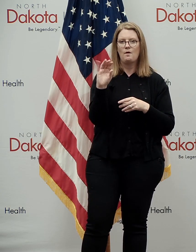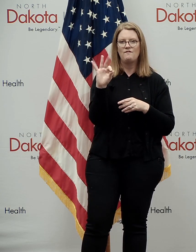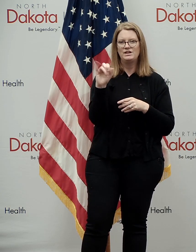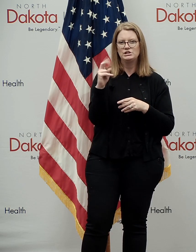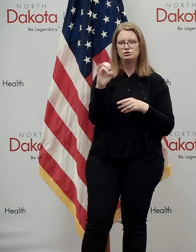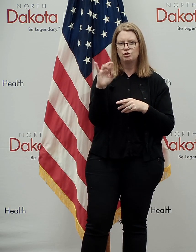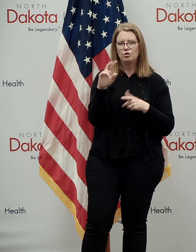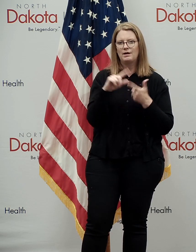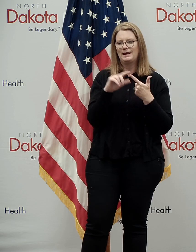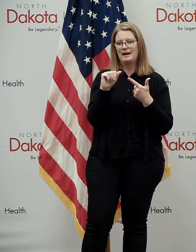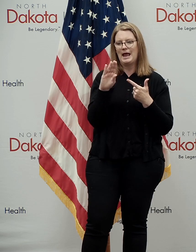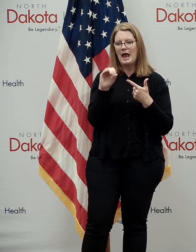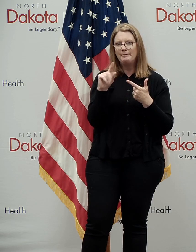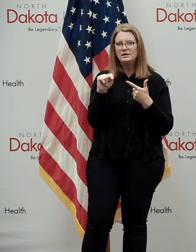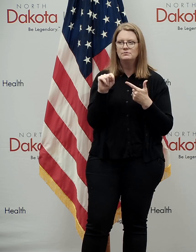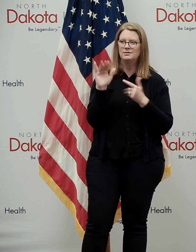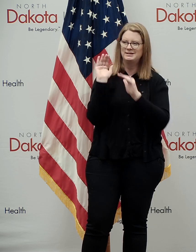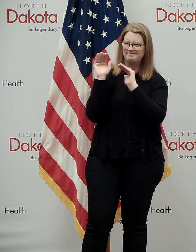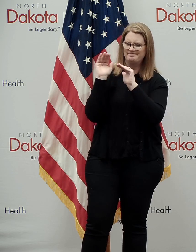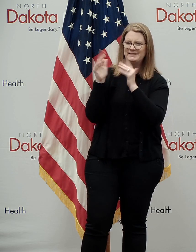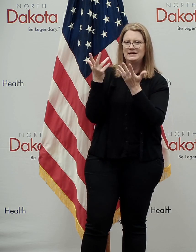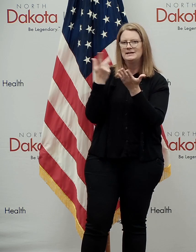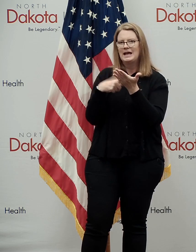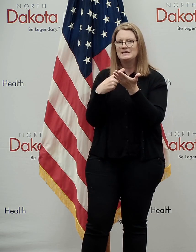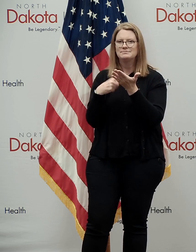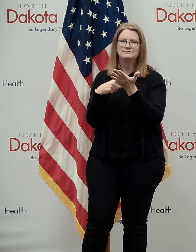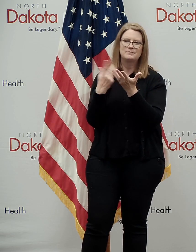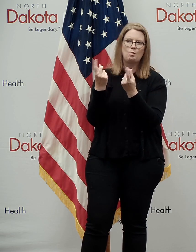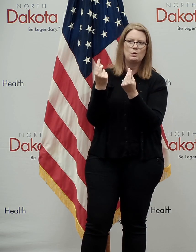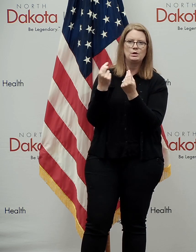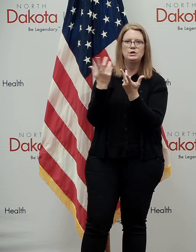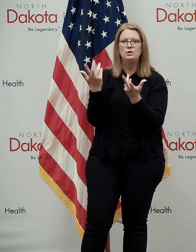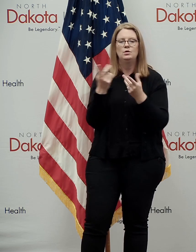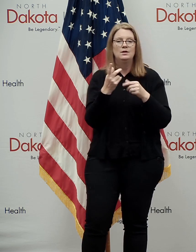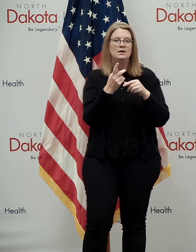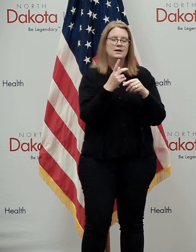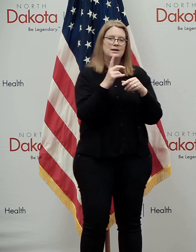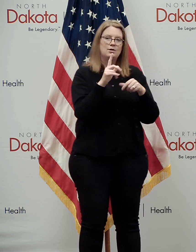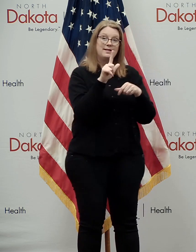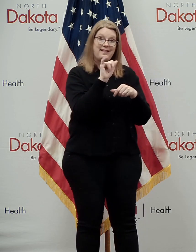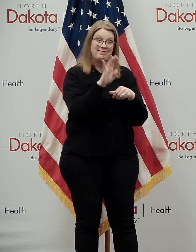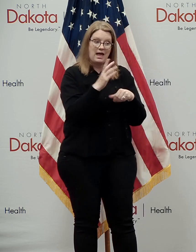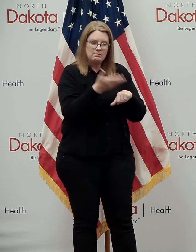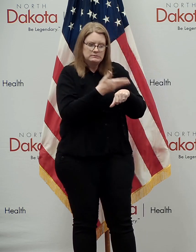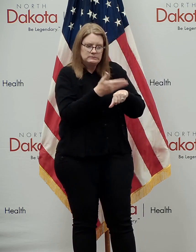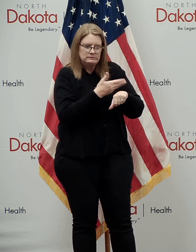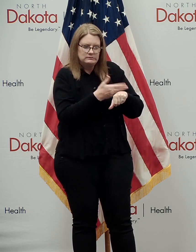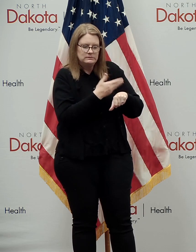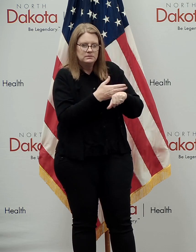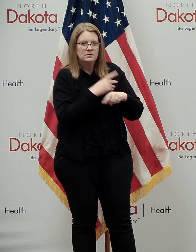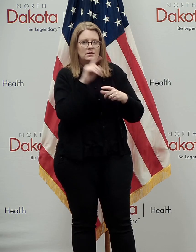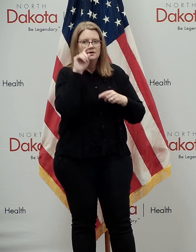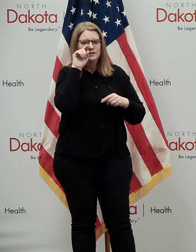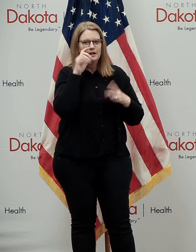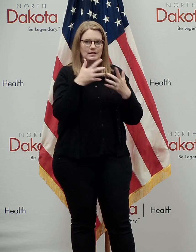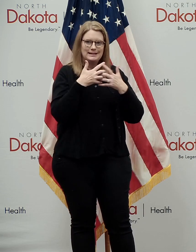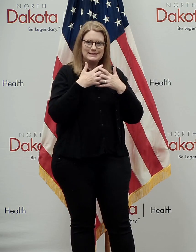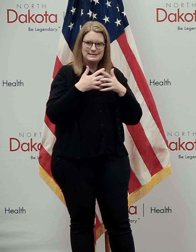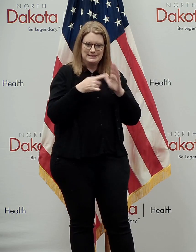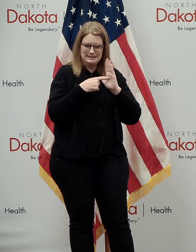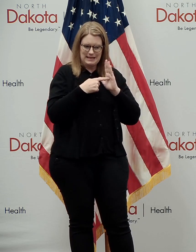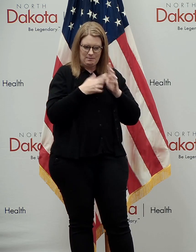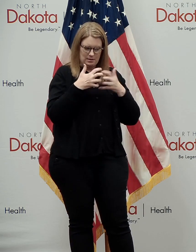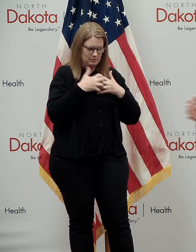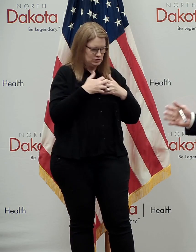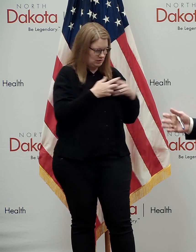again, to what can we do. We're working at business process improvement in the lab because it's not just from when you put the sample in a machine and get a